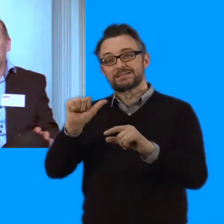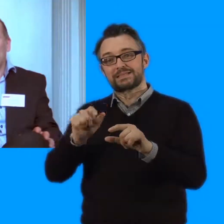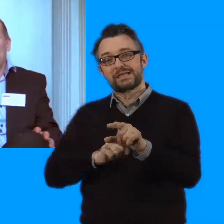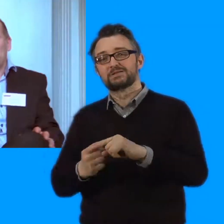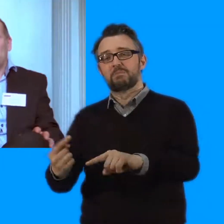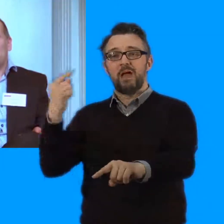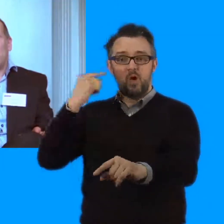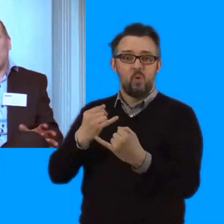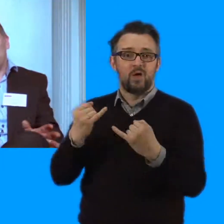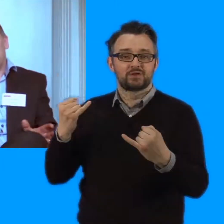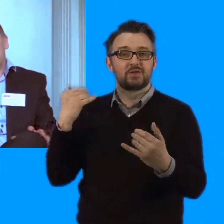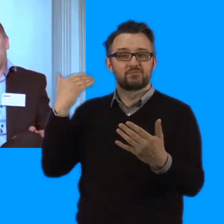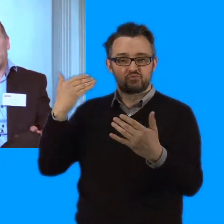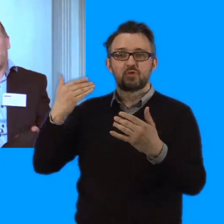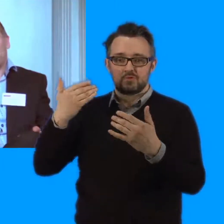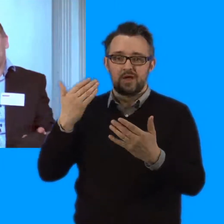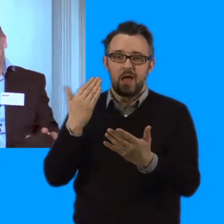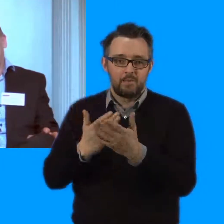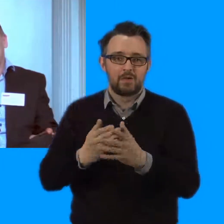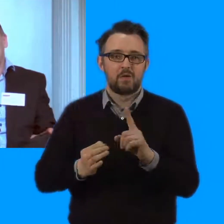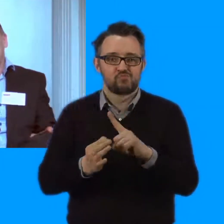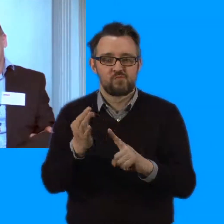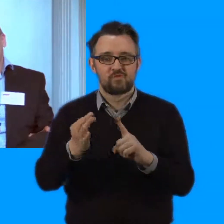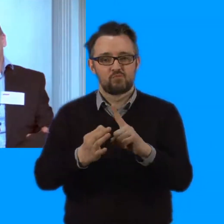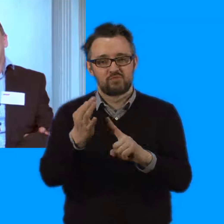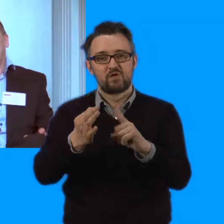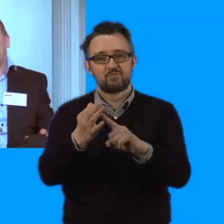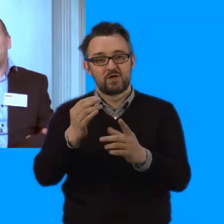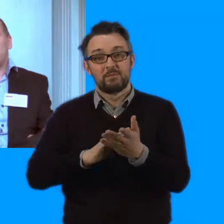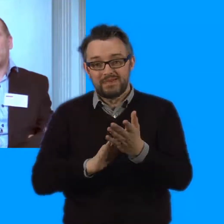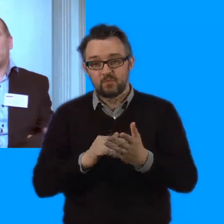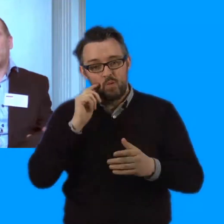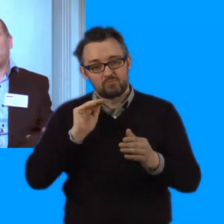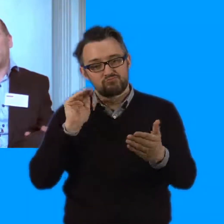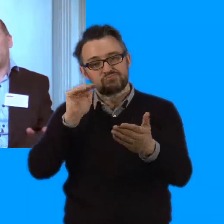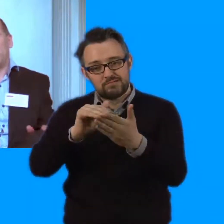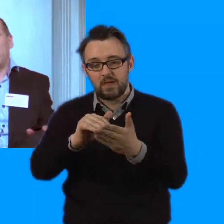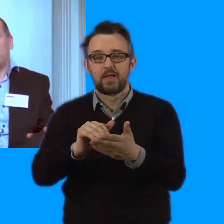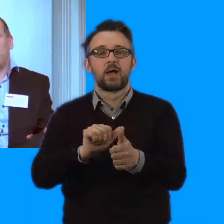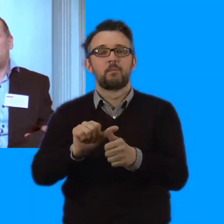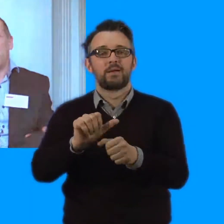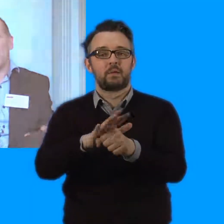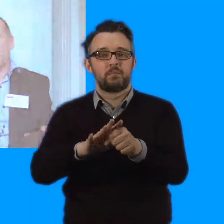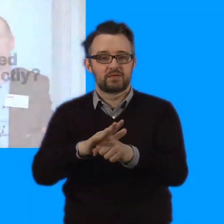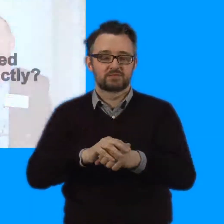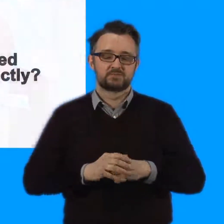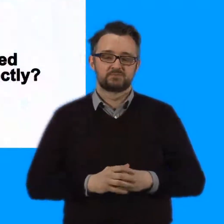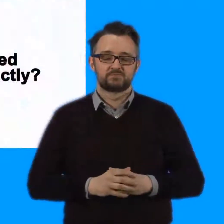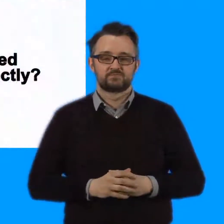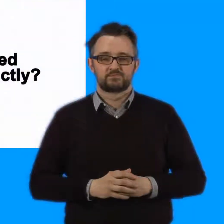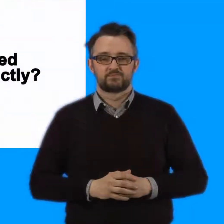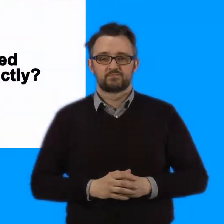60 years ago. So I think we're moving significantly towards a better place. And, I applaud the investment in trying